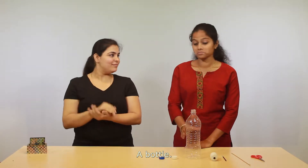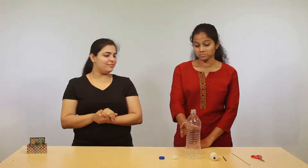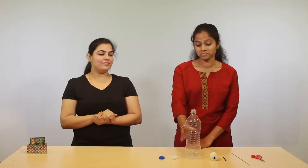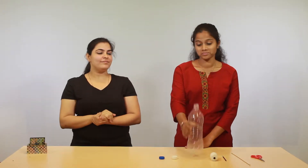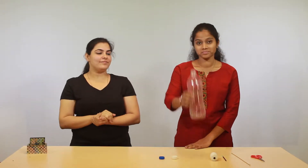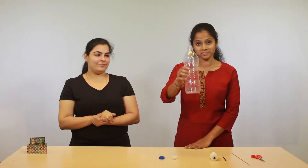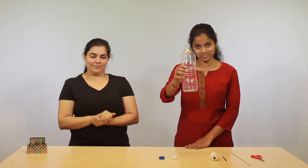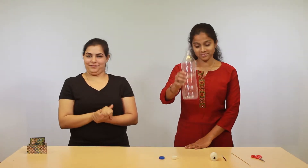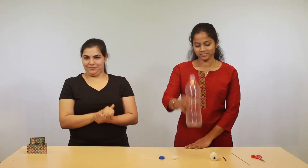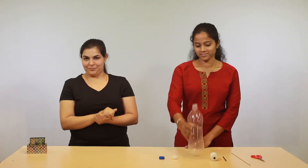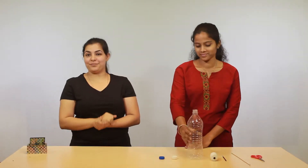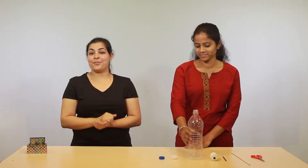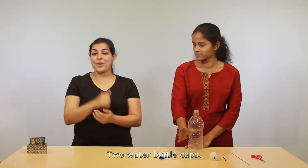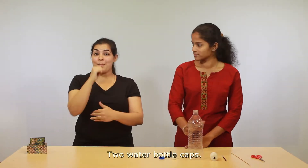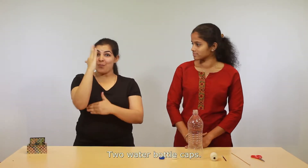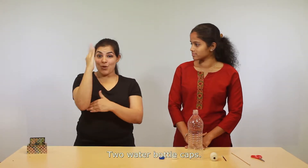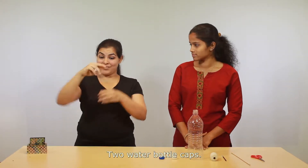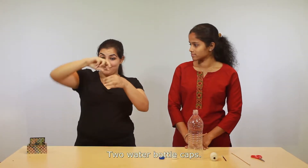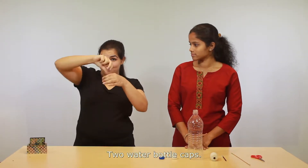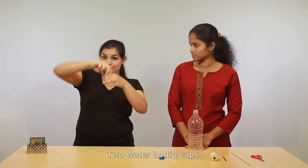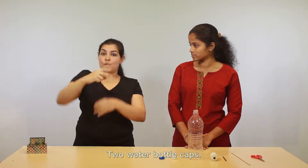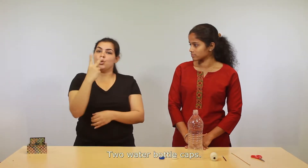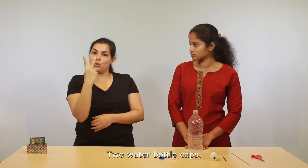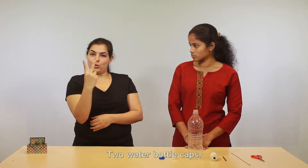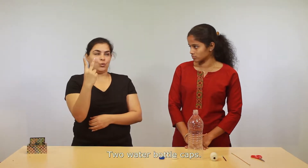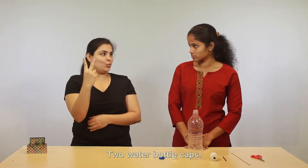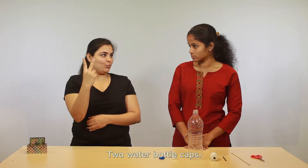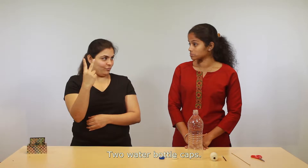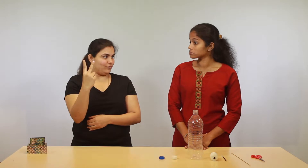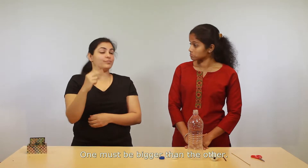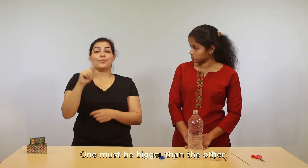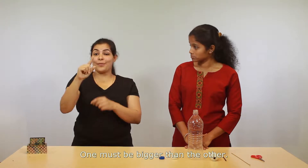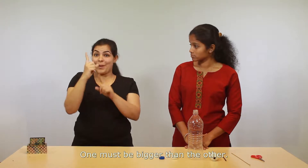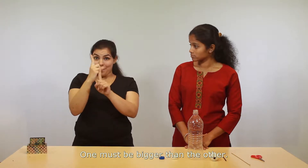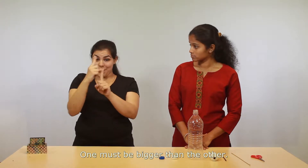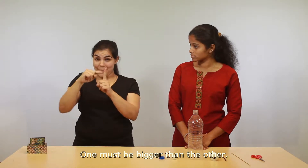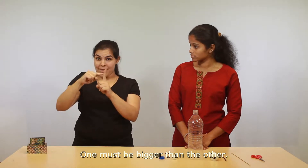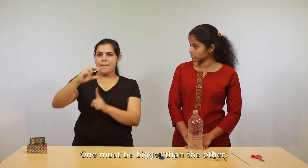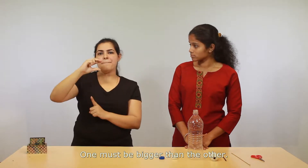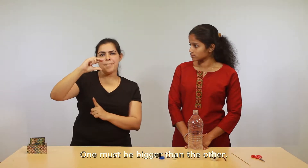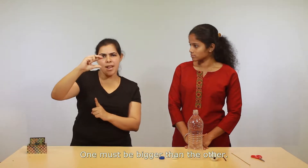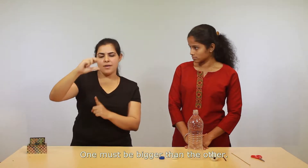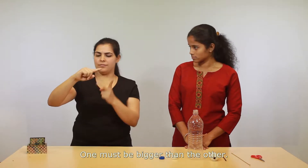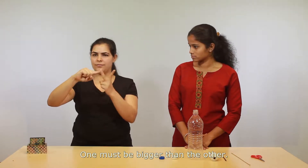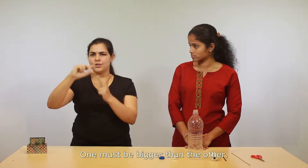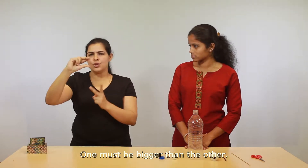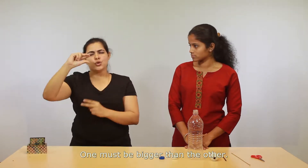a bottle two water bottle caps okay one must be bigger than the other